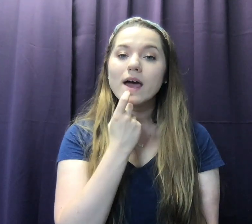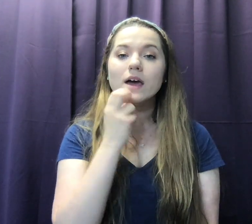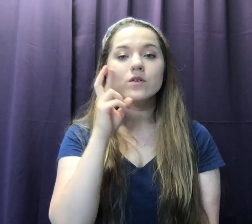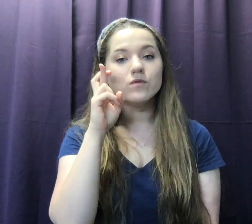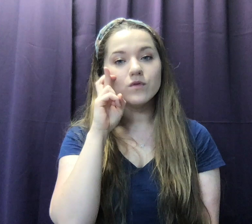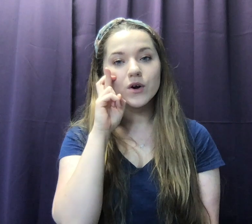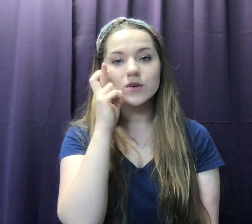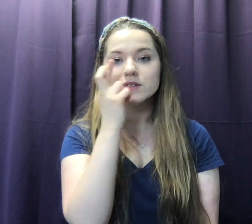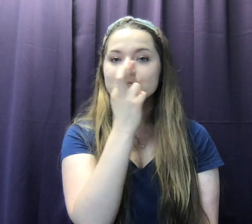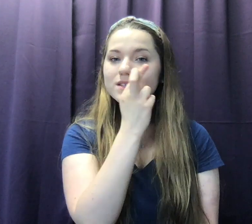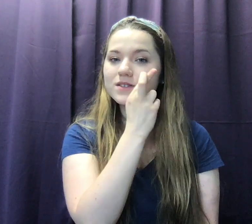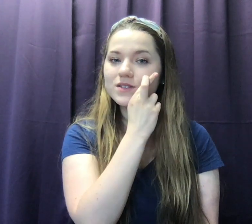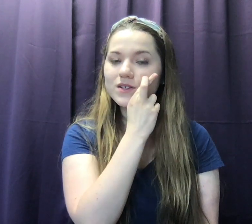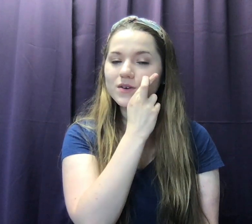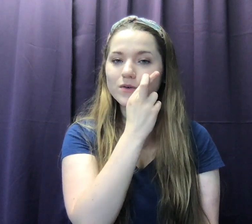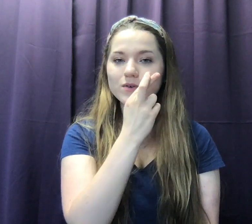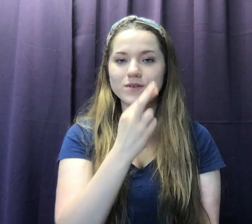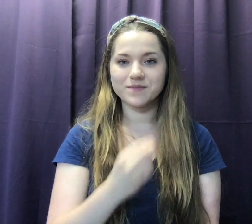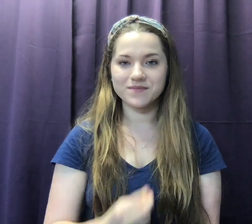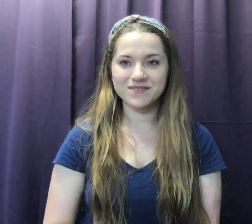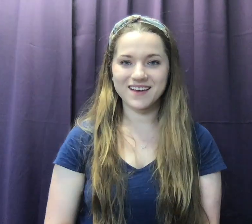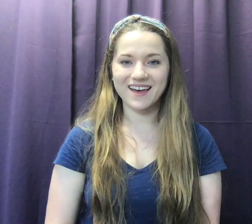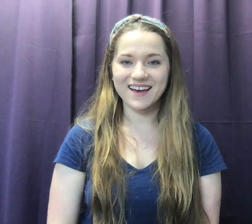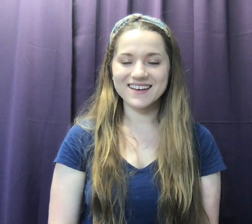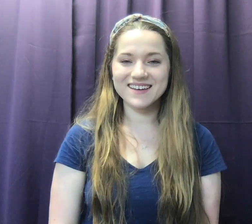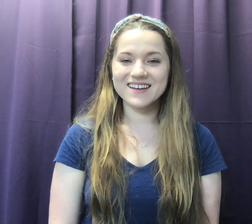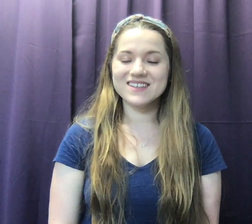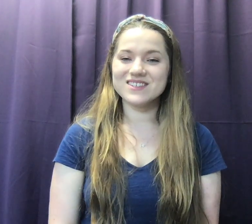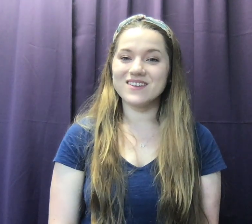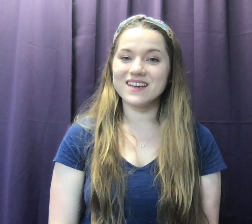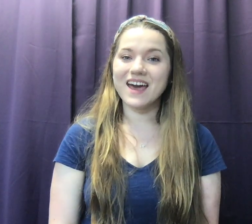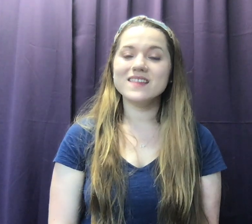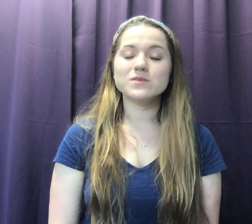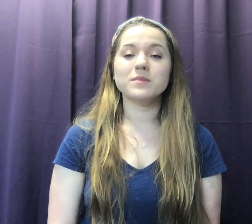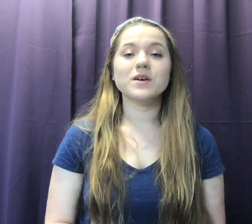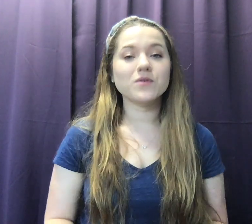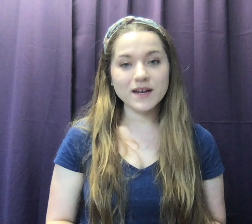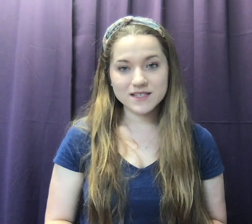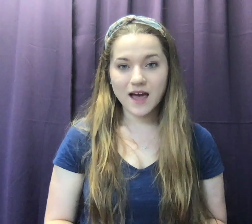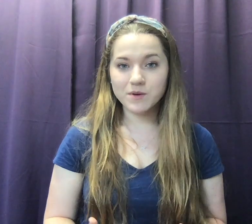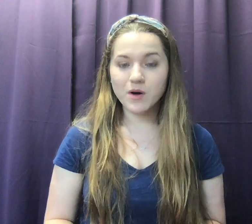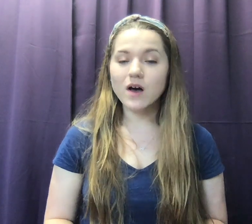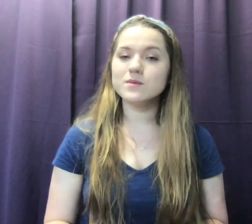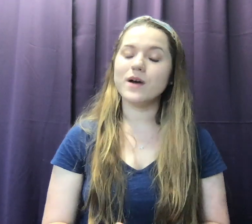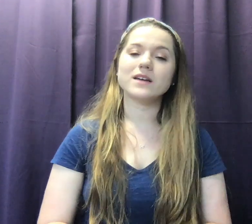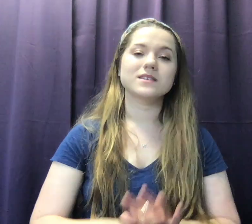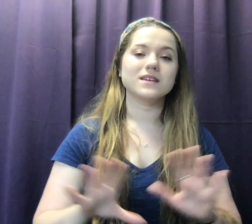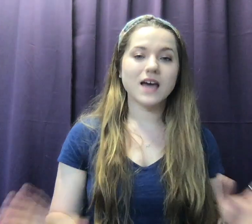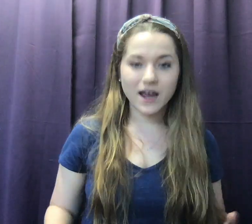Red roses too. Okay, so again, this would be a great time to pause and practice the entire thing